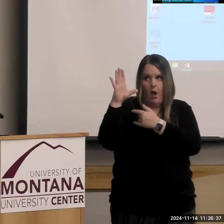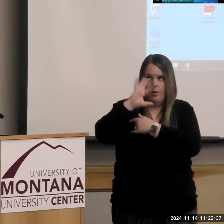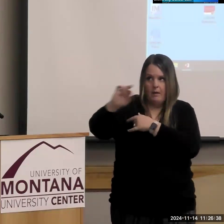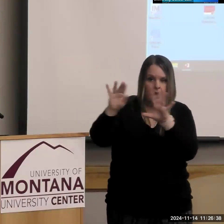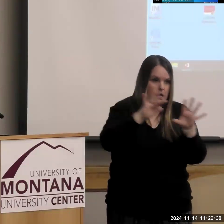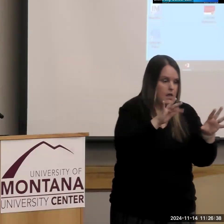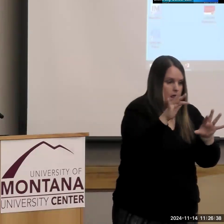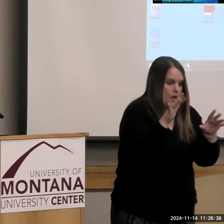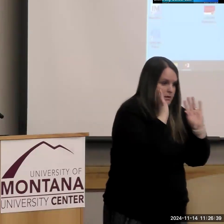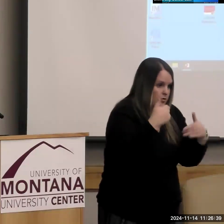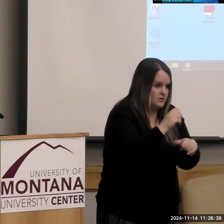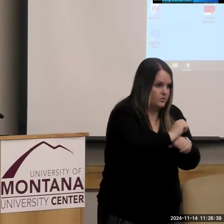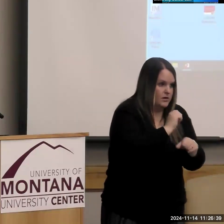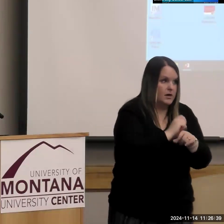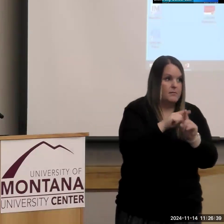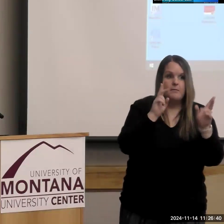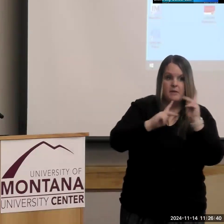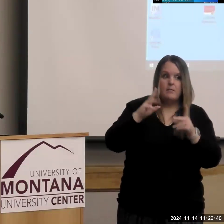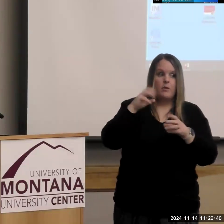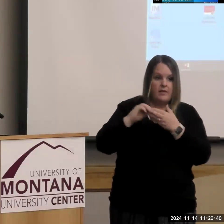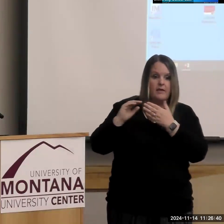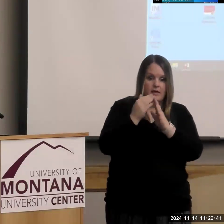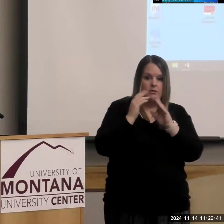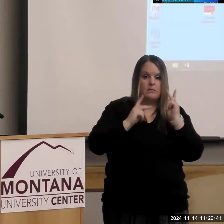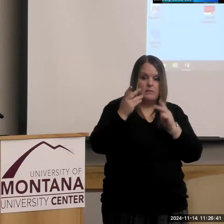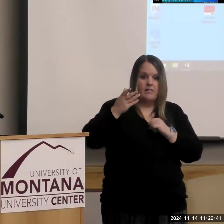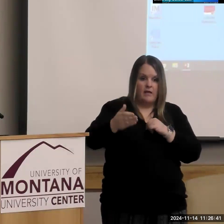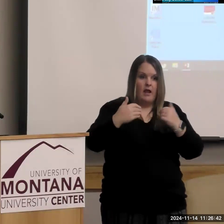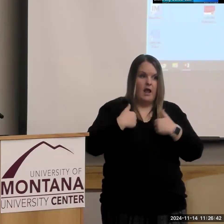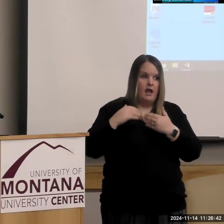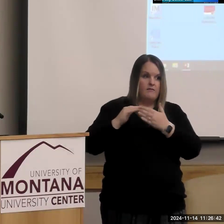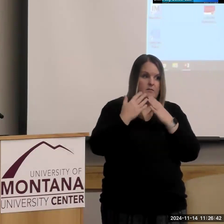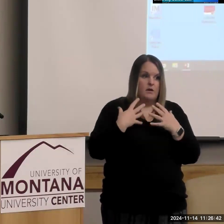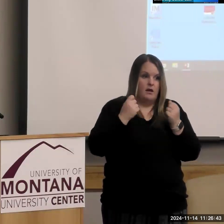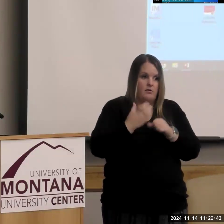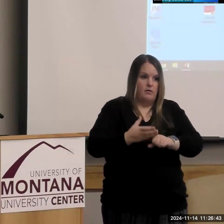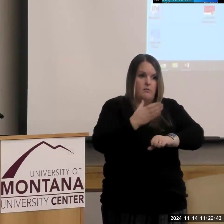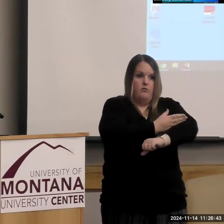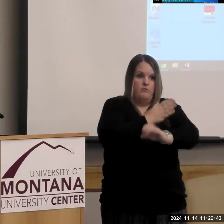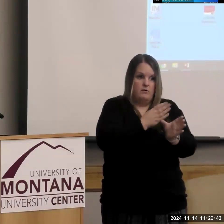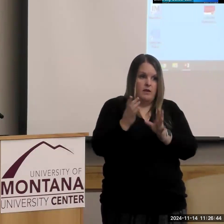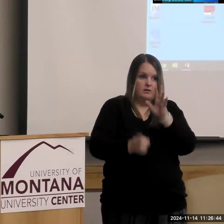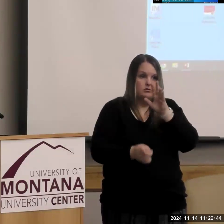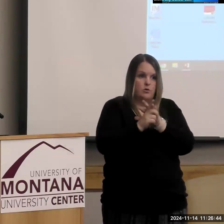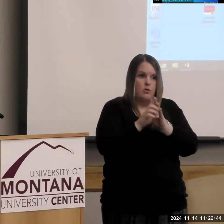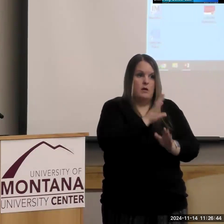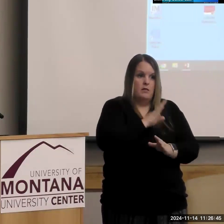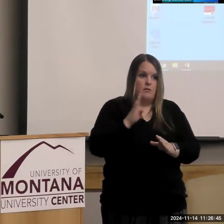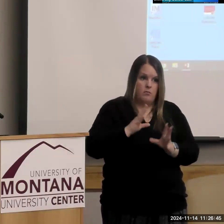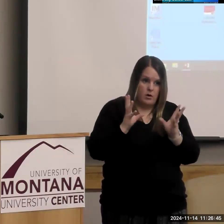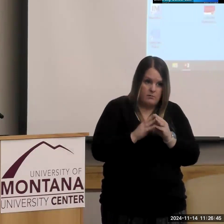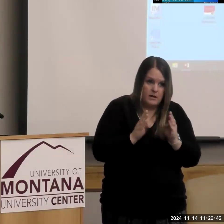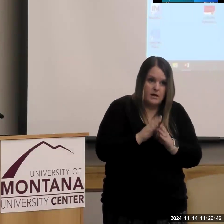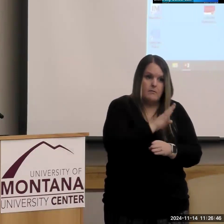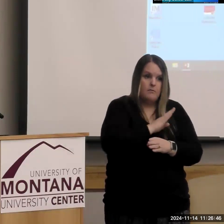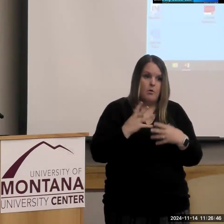that community and that the jurisdiction of that health department that has that community health improvement plan and they show up at a board meeting, board of health meeting, and say,